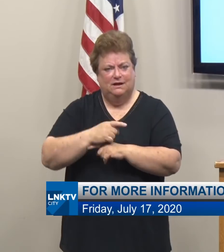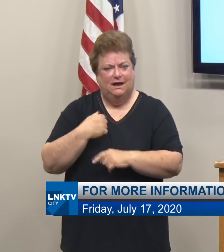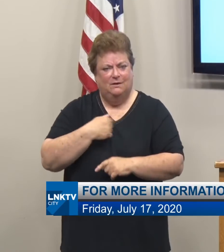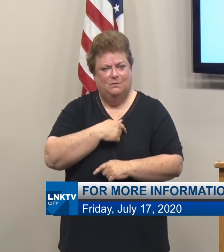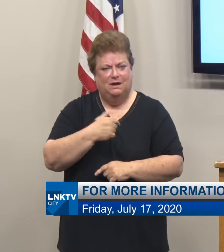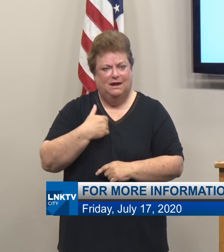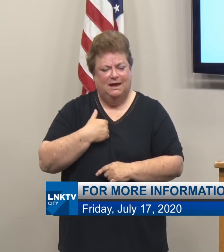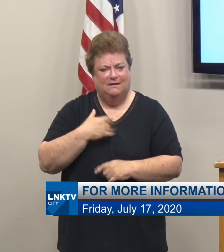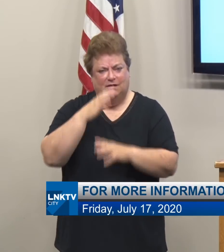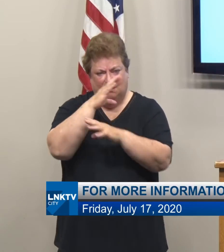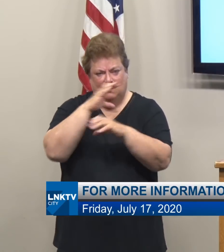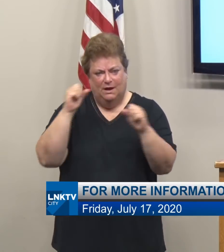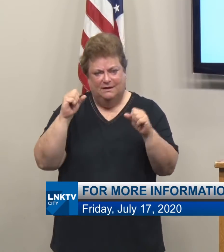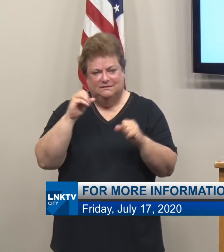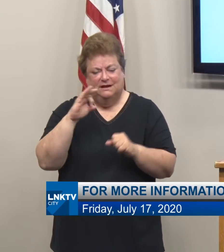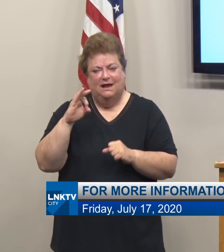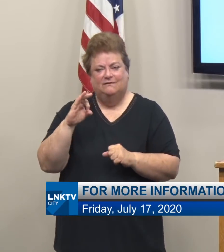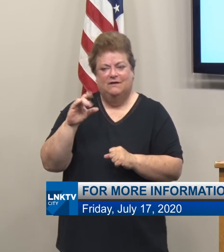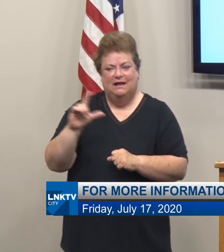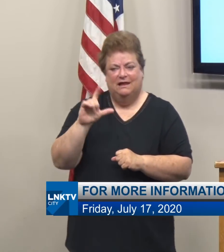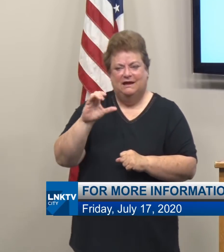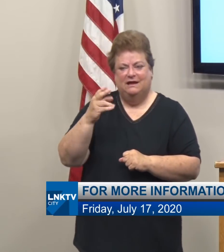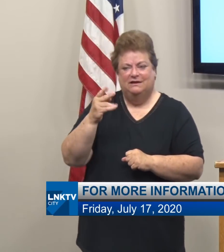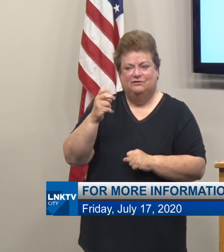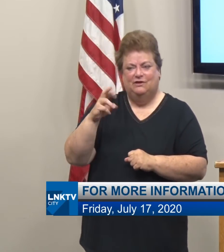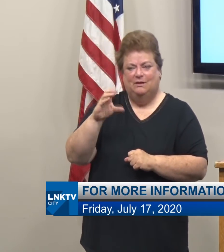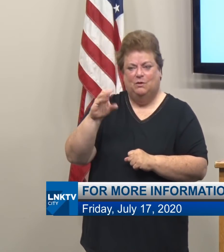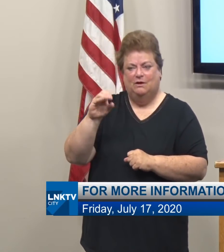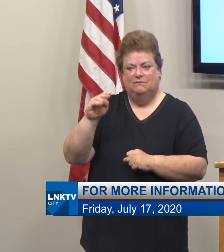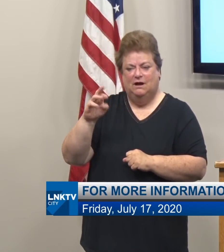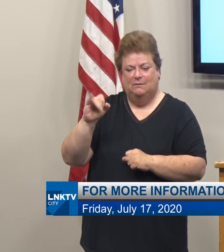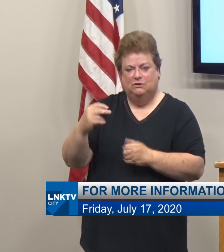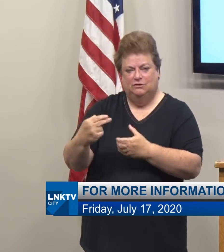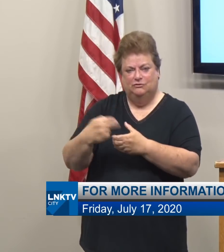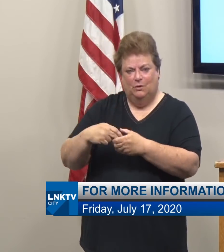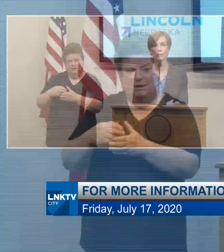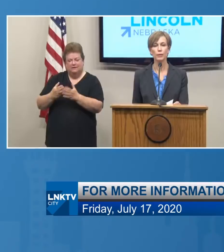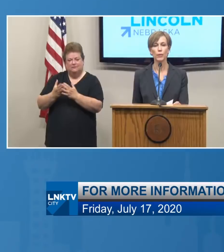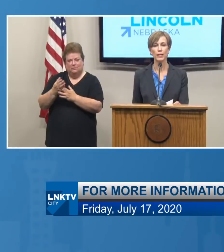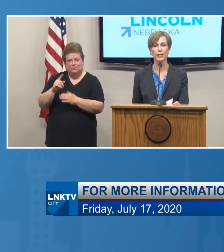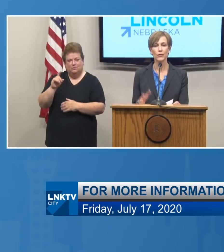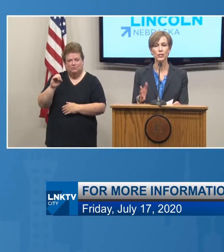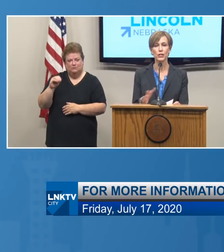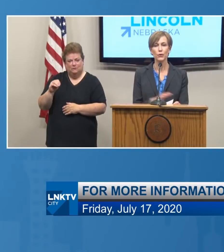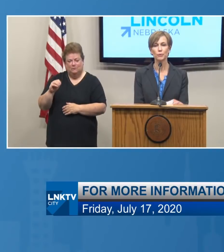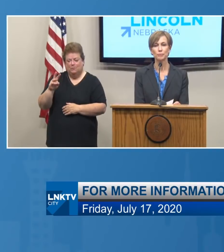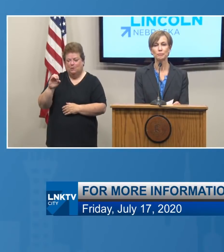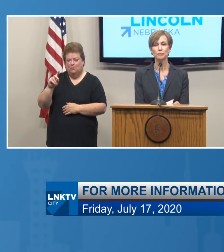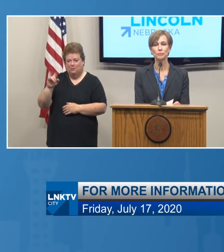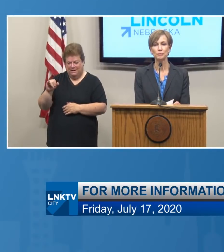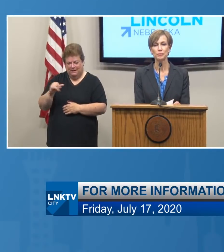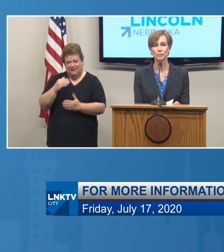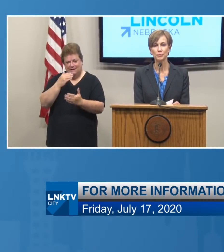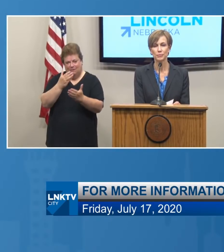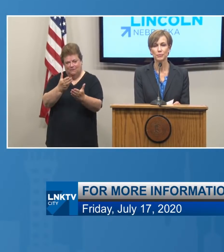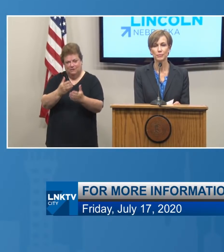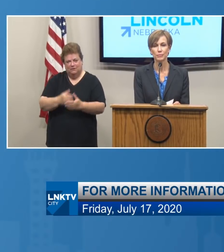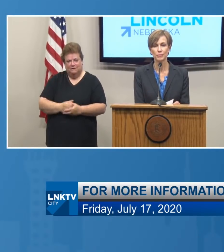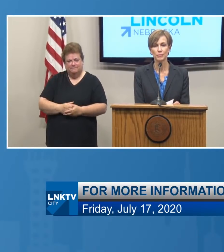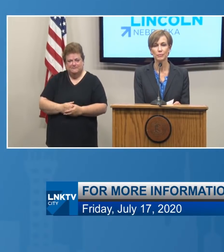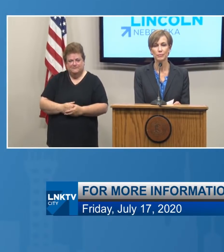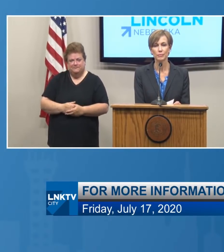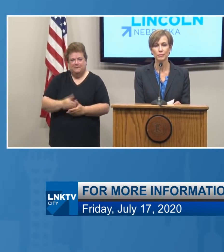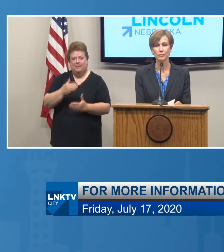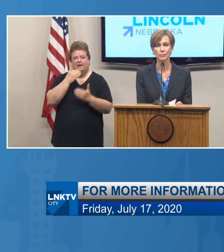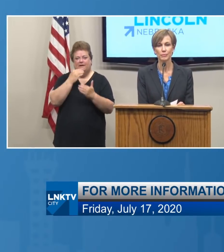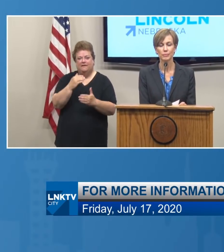our President of the Lincoln Chamber of Commerce, Wendy Birdsall, joining us by Zoom. Wendy, over to you. Thank you,